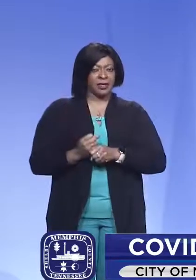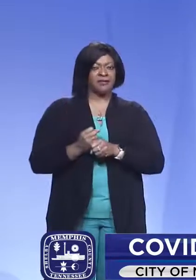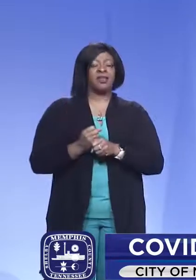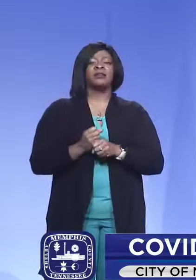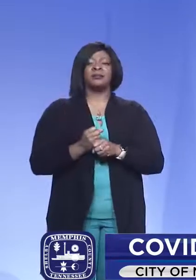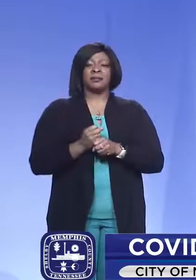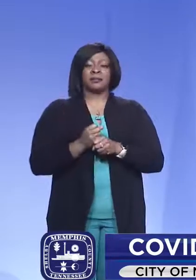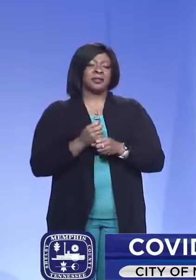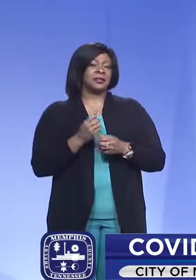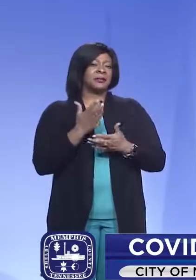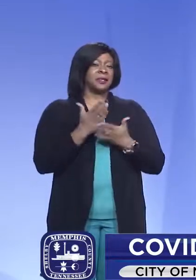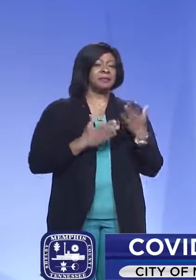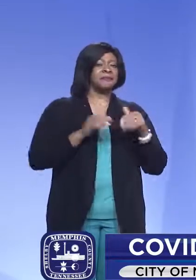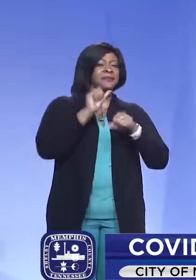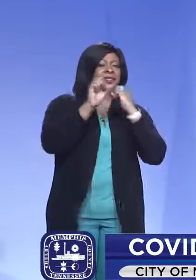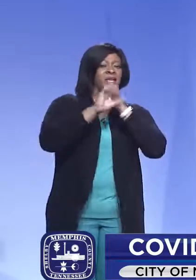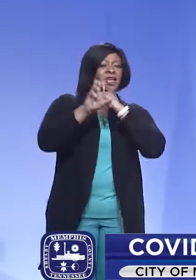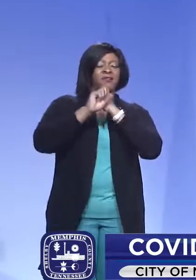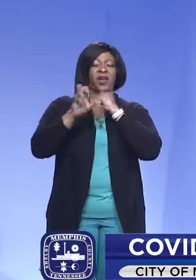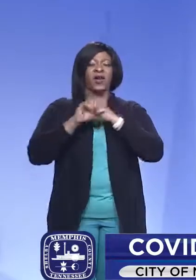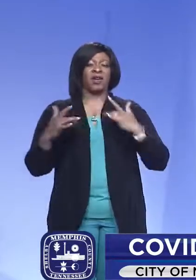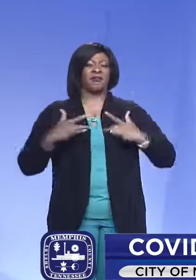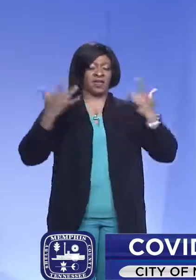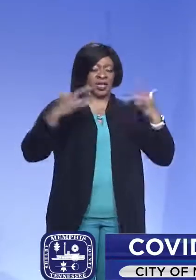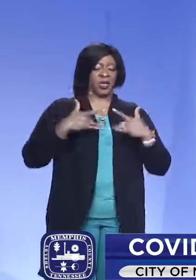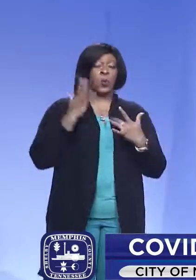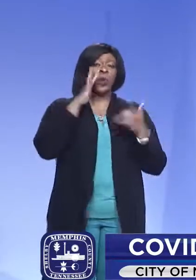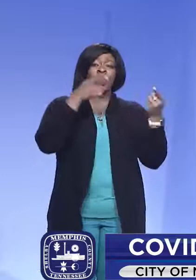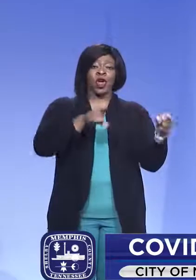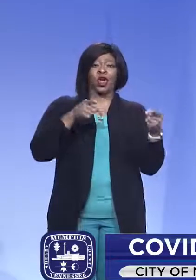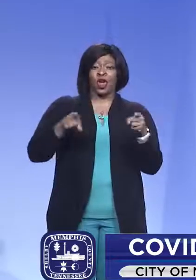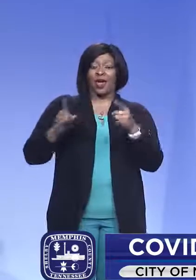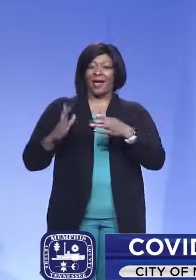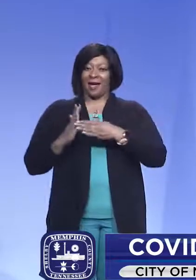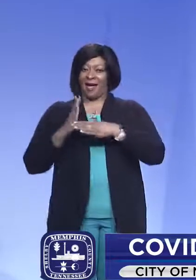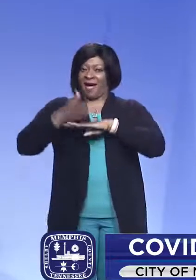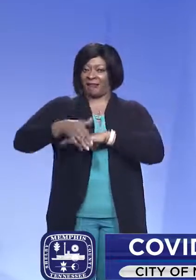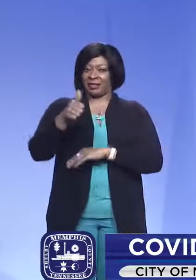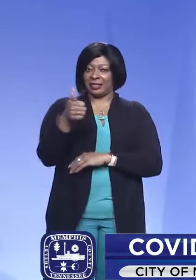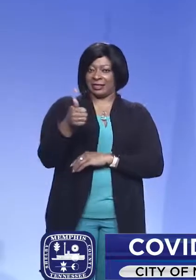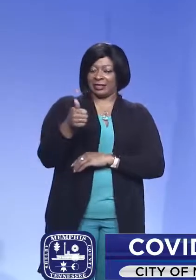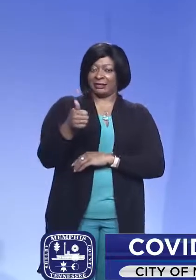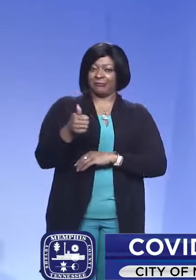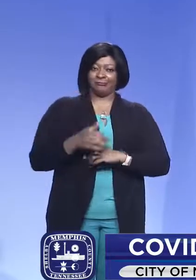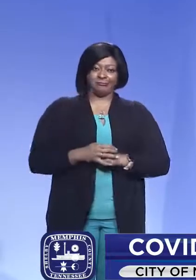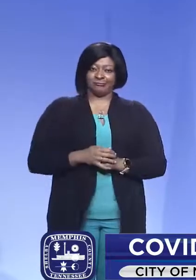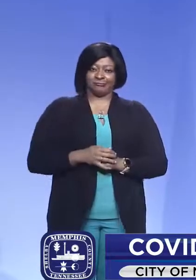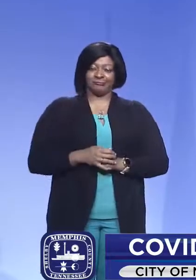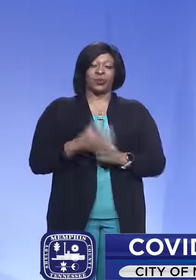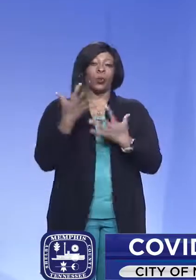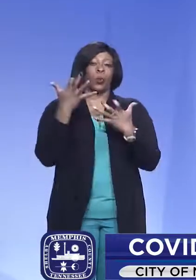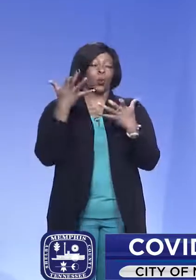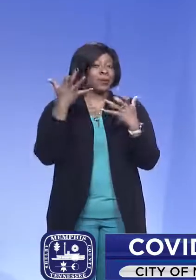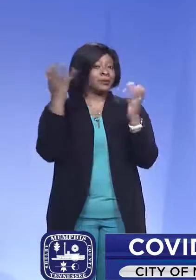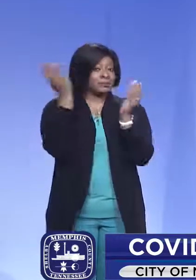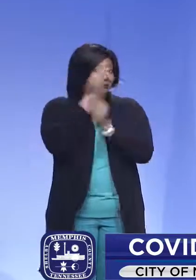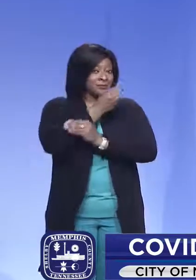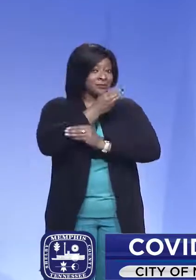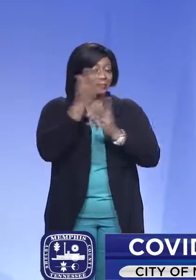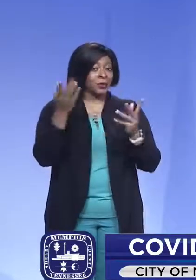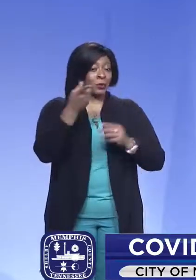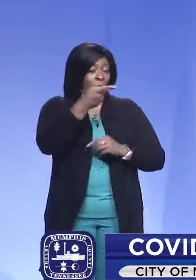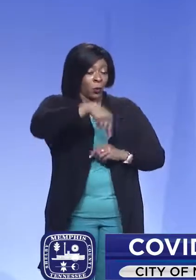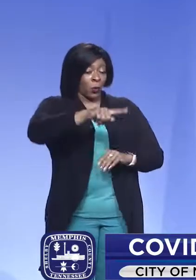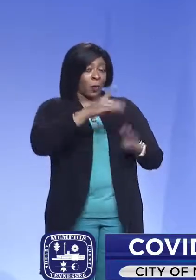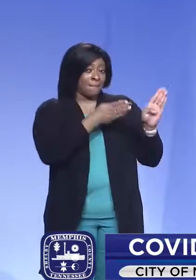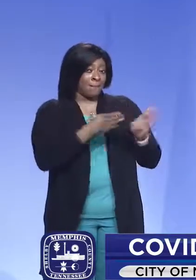been advertisement of events occurring after 10. And I just want to put all those who are planning